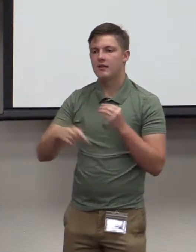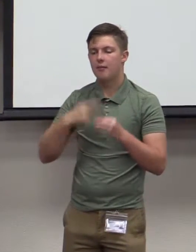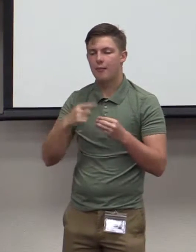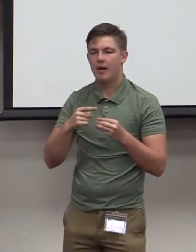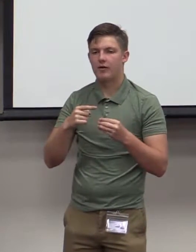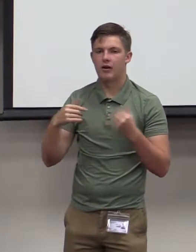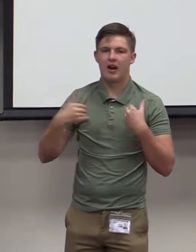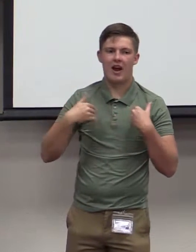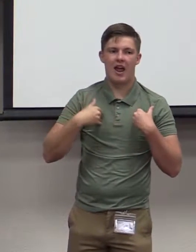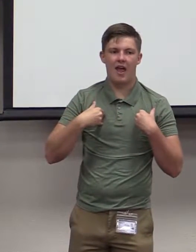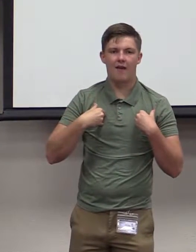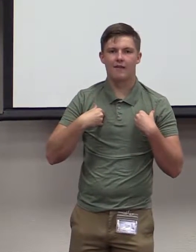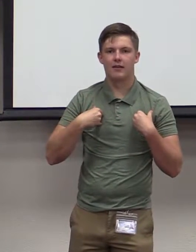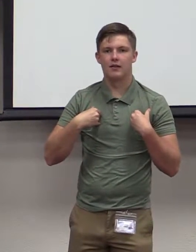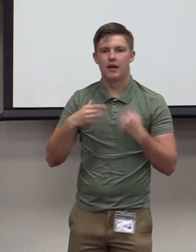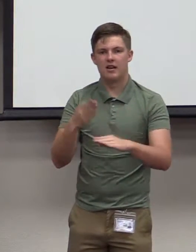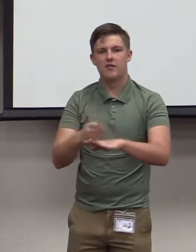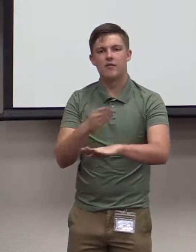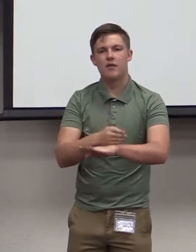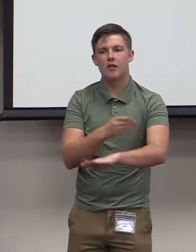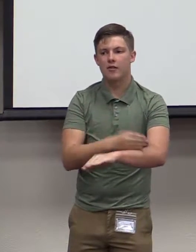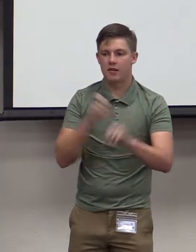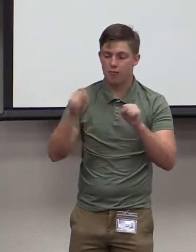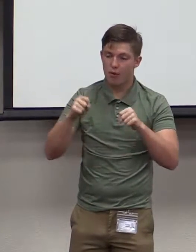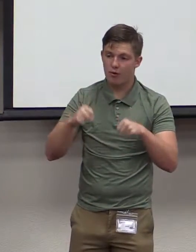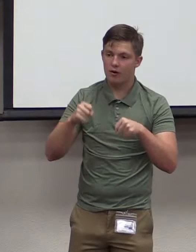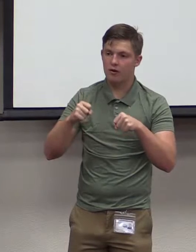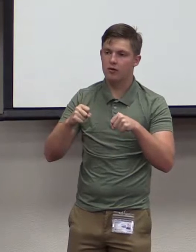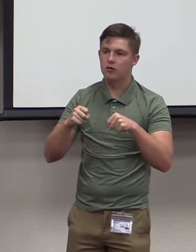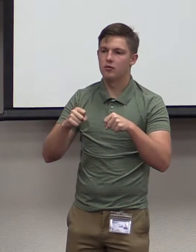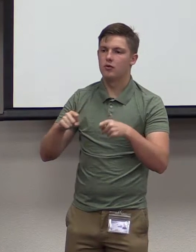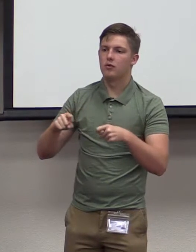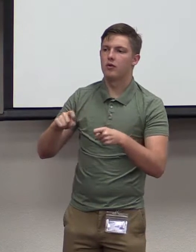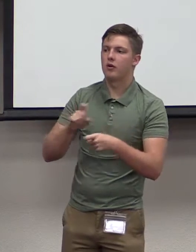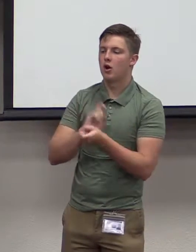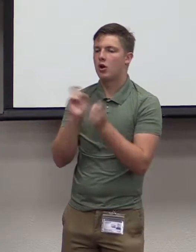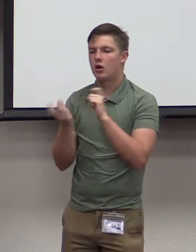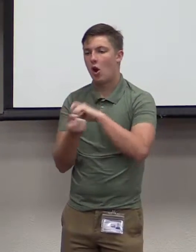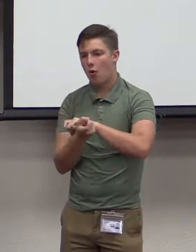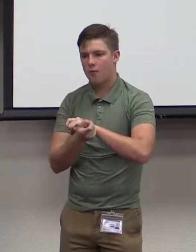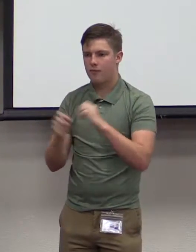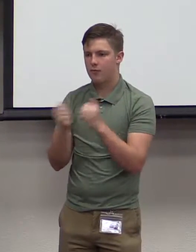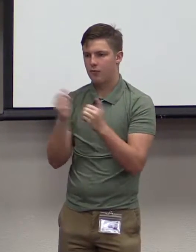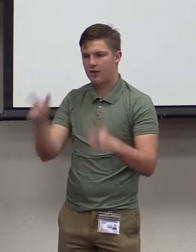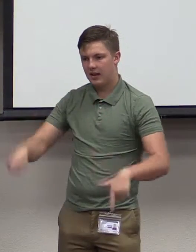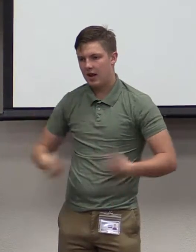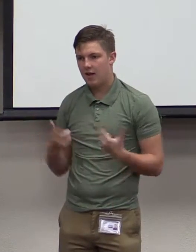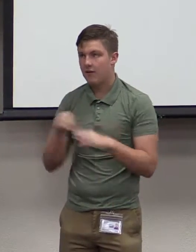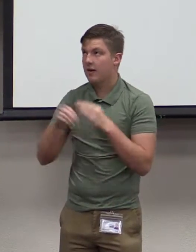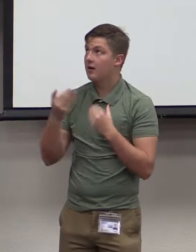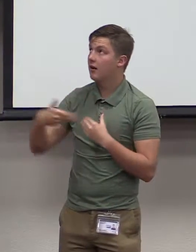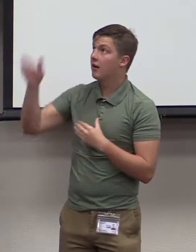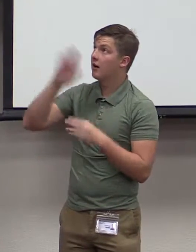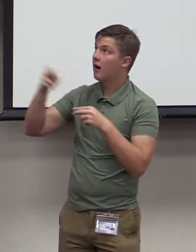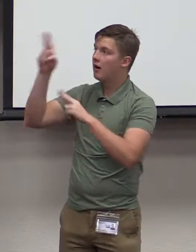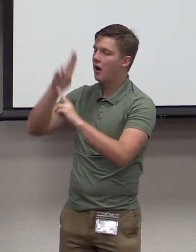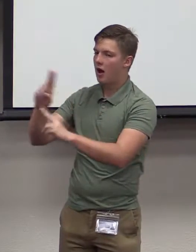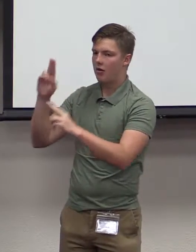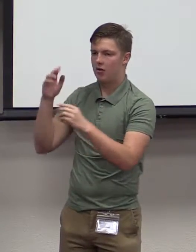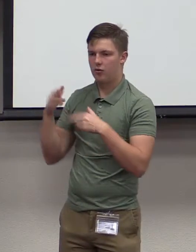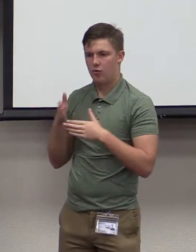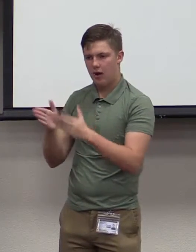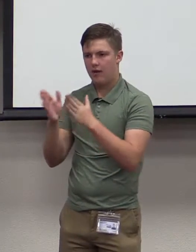or having or developing the ability to cope with life in a God-honoring way. Hence the